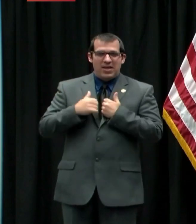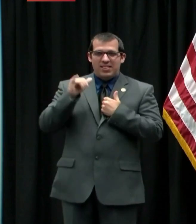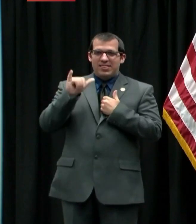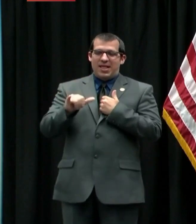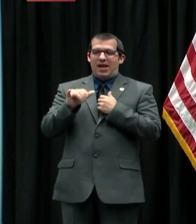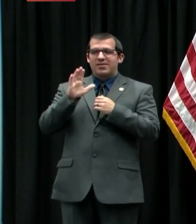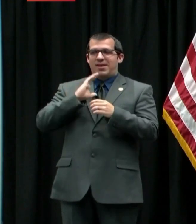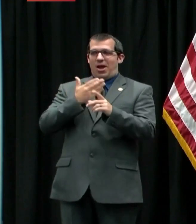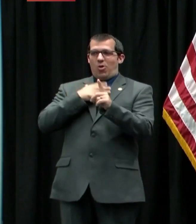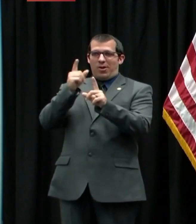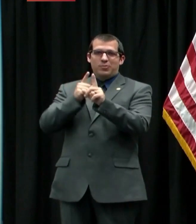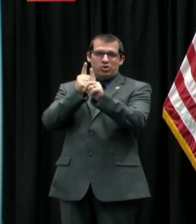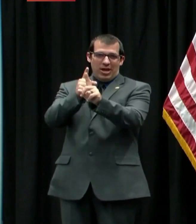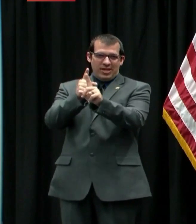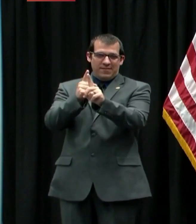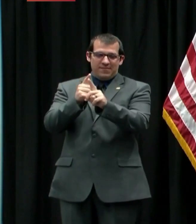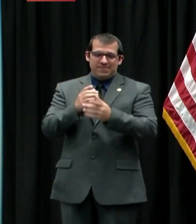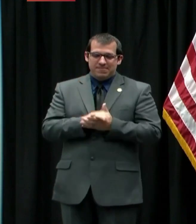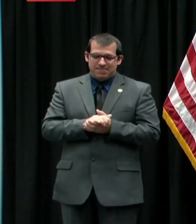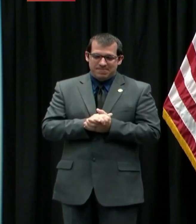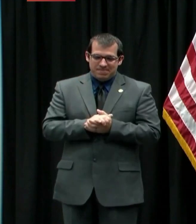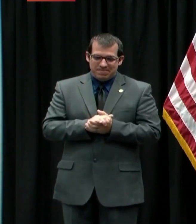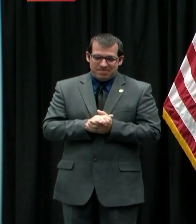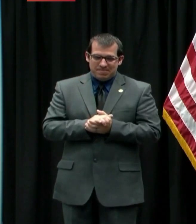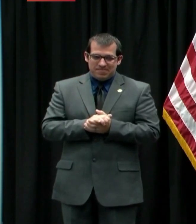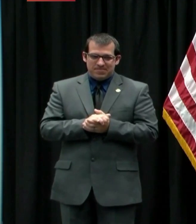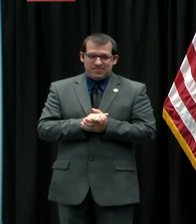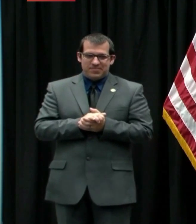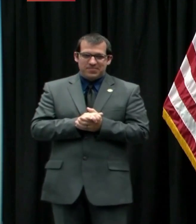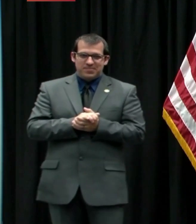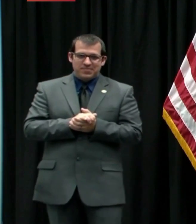the objective that we have.